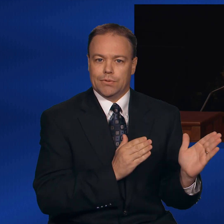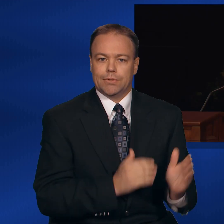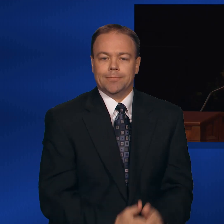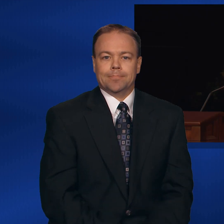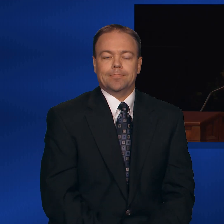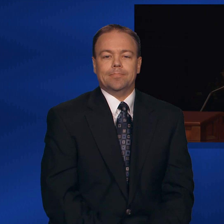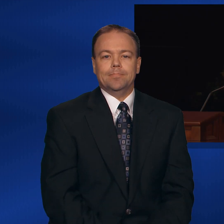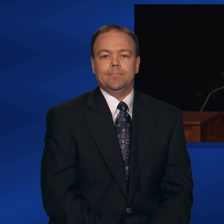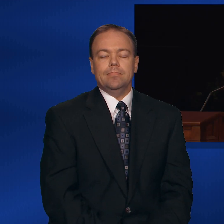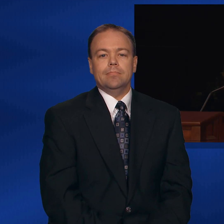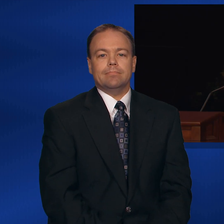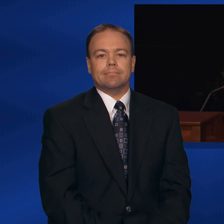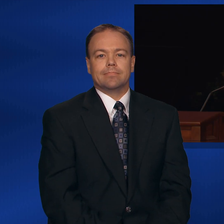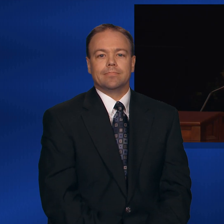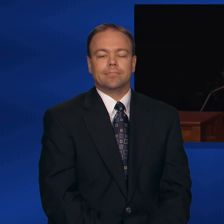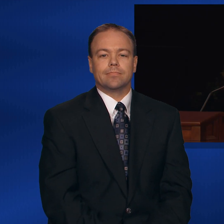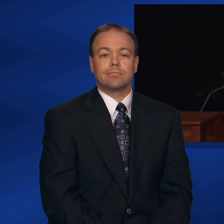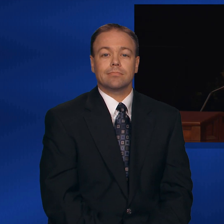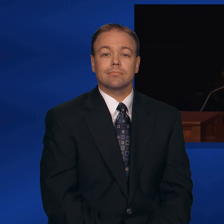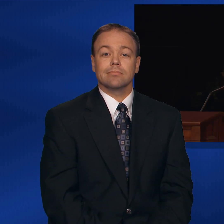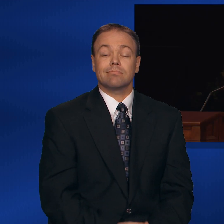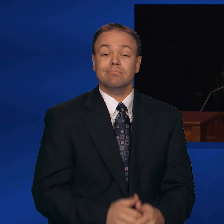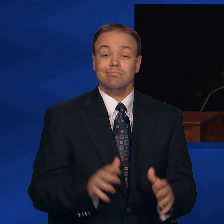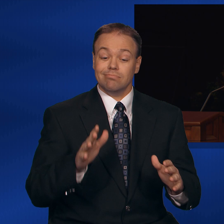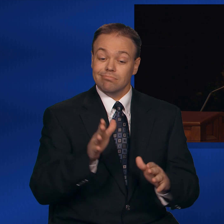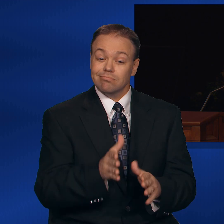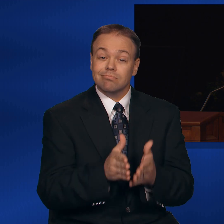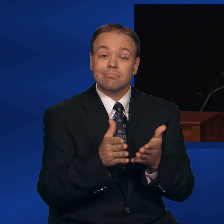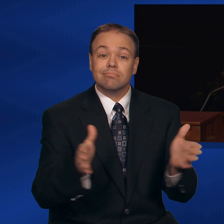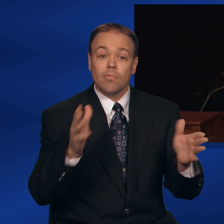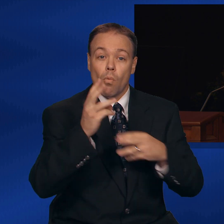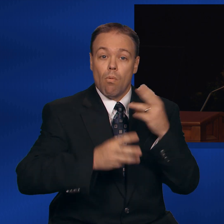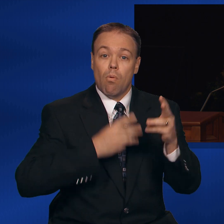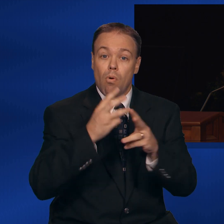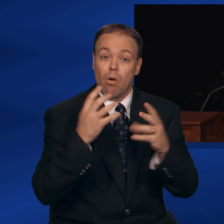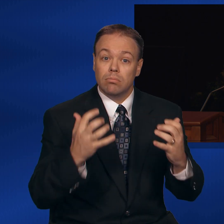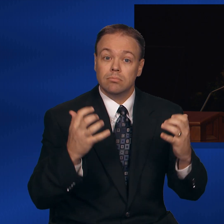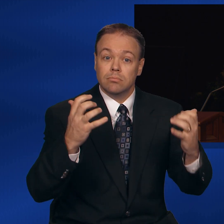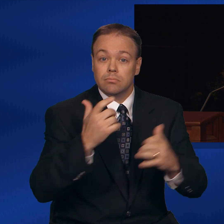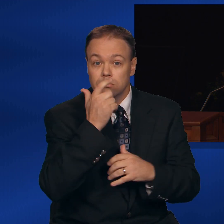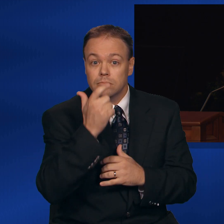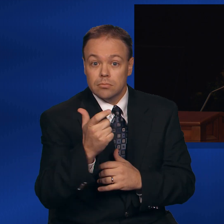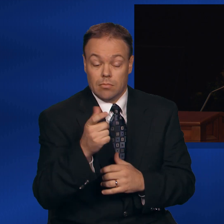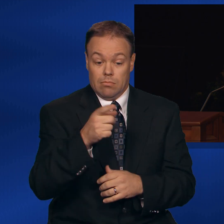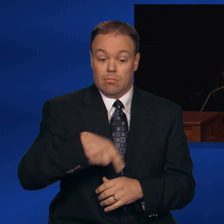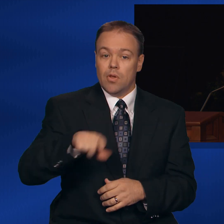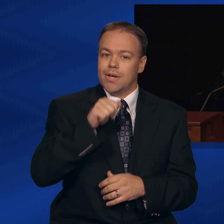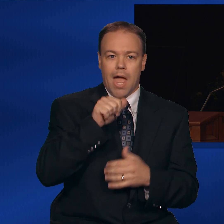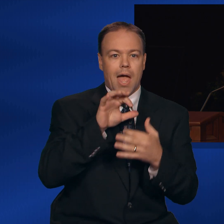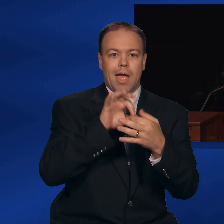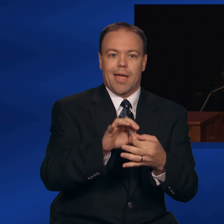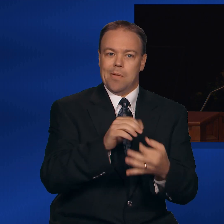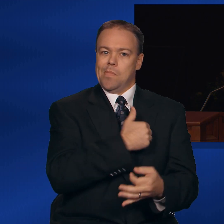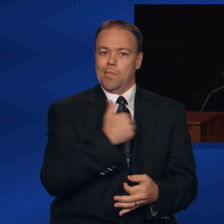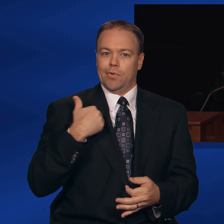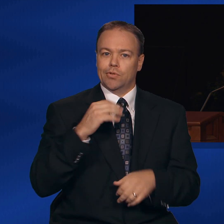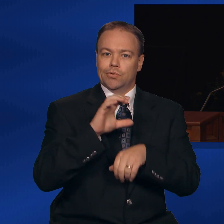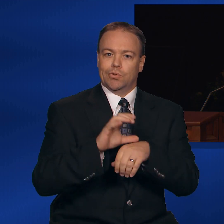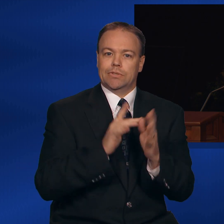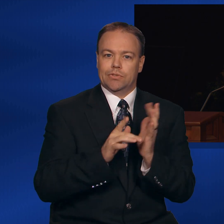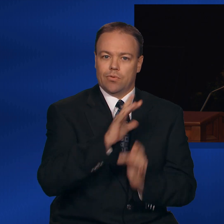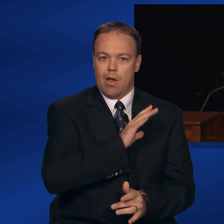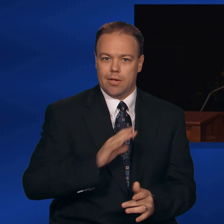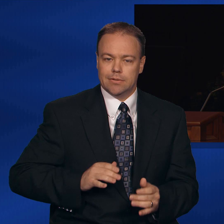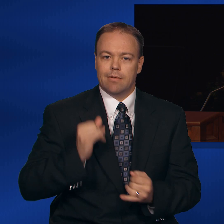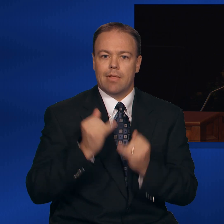In this great worldwide audience, many of you are not affiliated with The Church of Jesus Christ of Latter-day Saints and